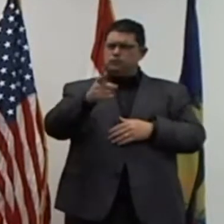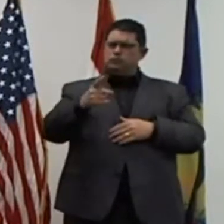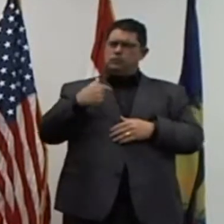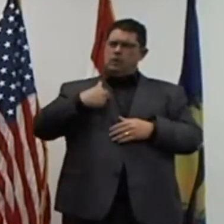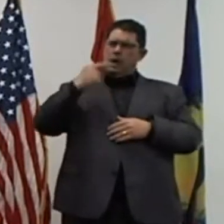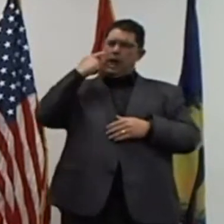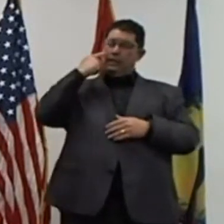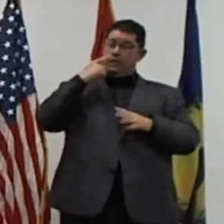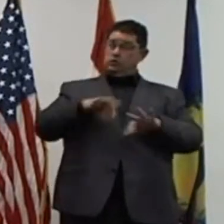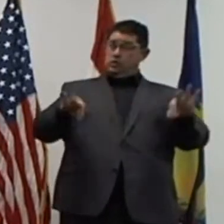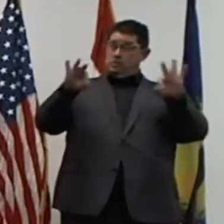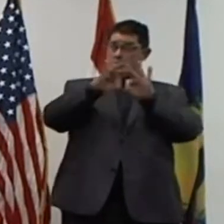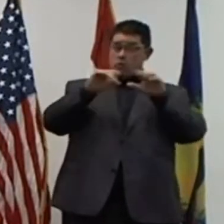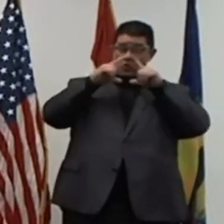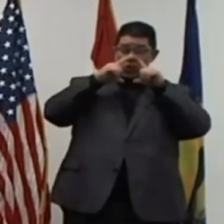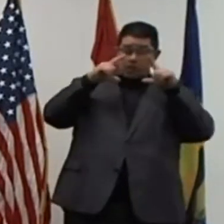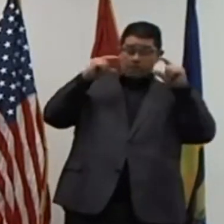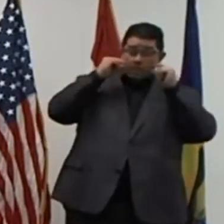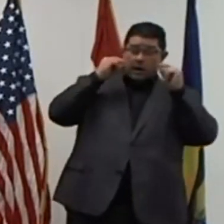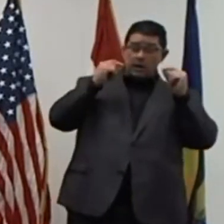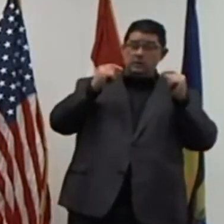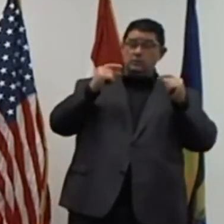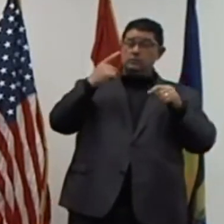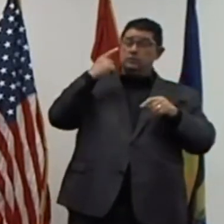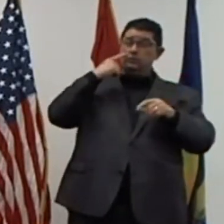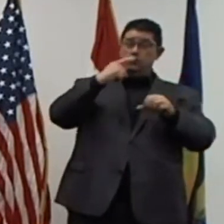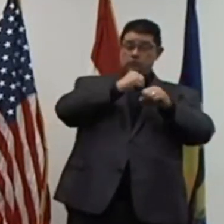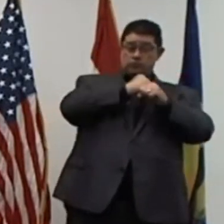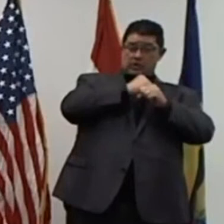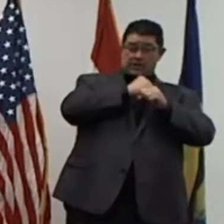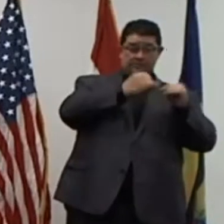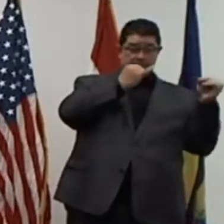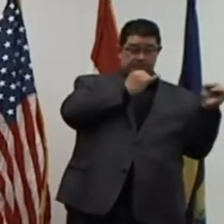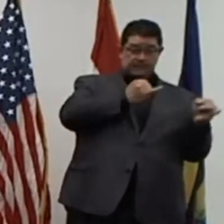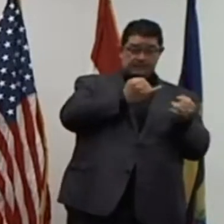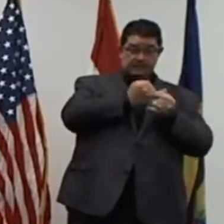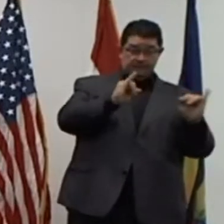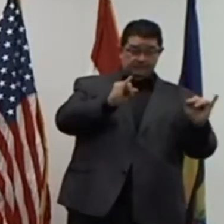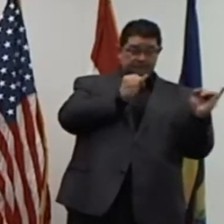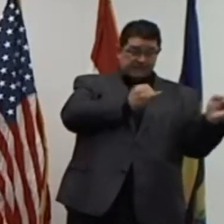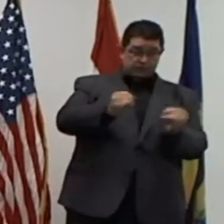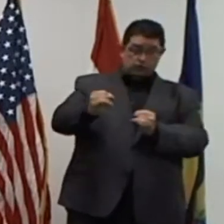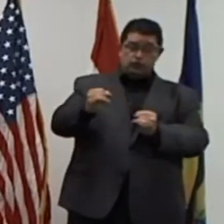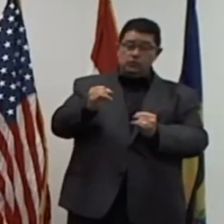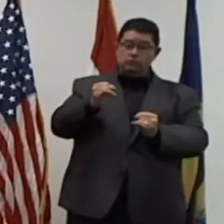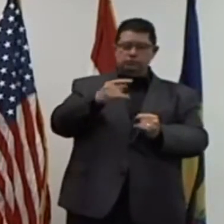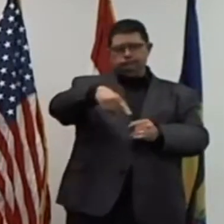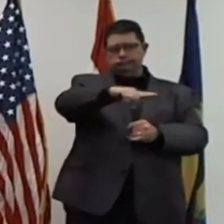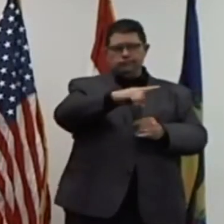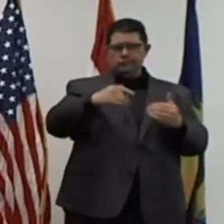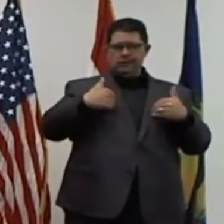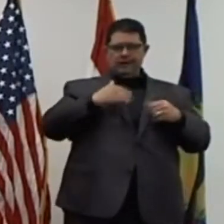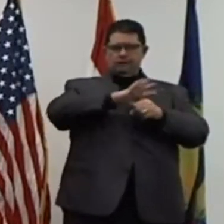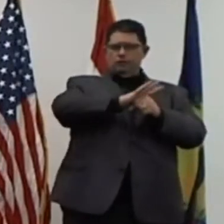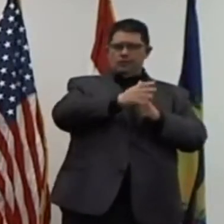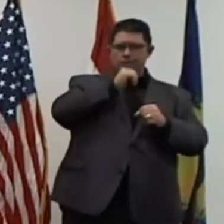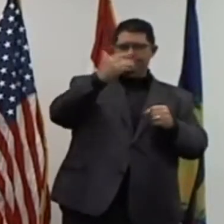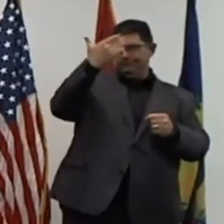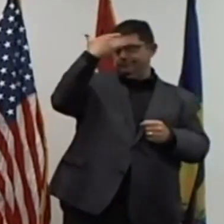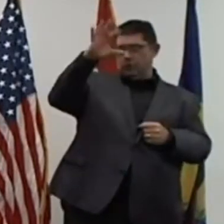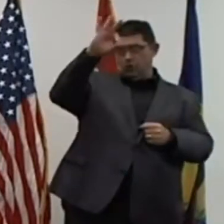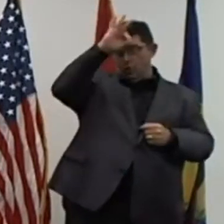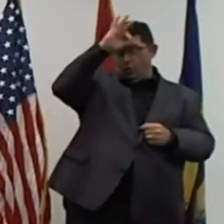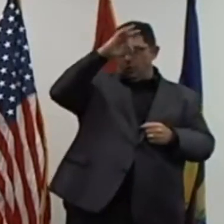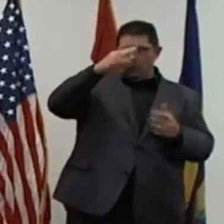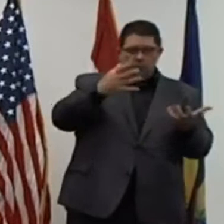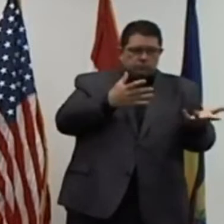that people wear a mask. Wear a mask protects individuals who might have COVID and not know it from giving it to someone else. It also